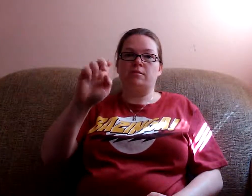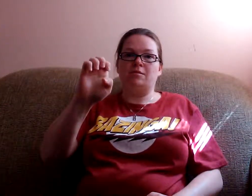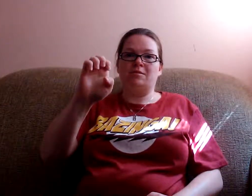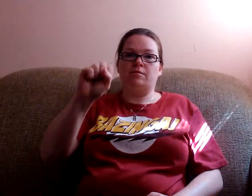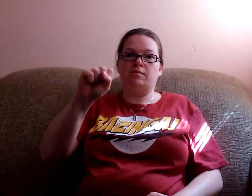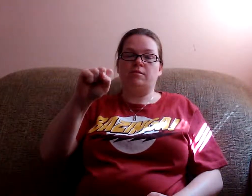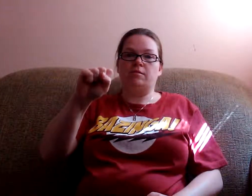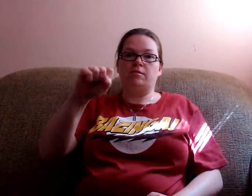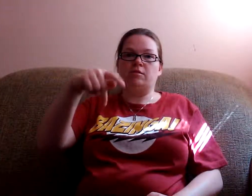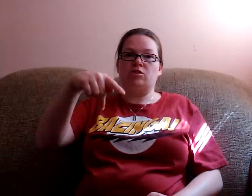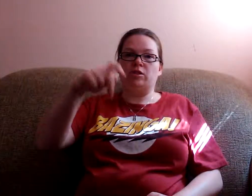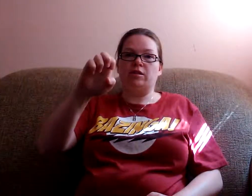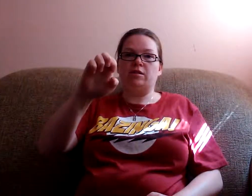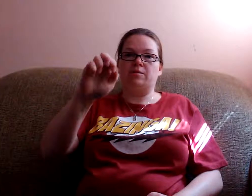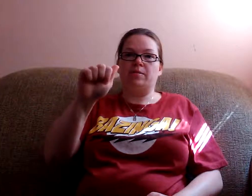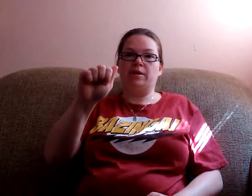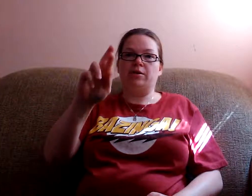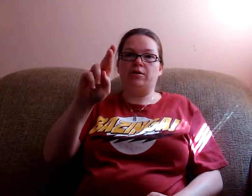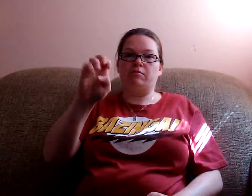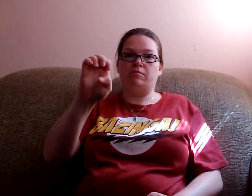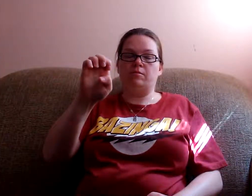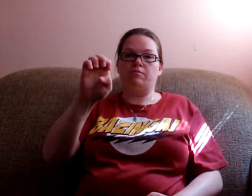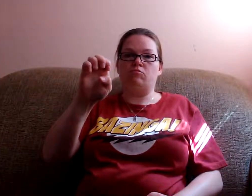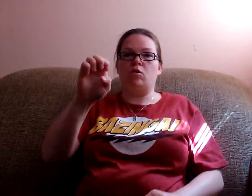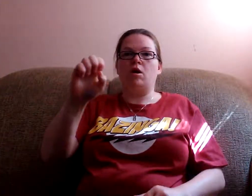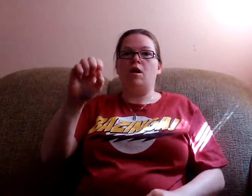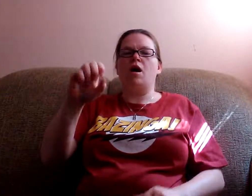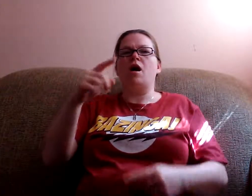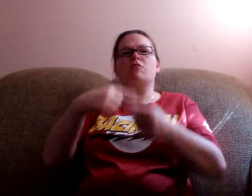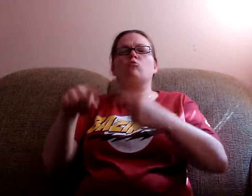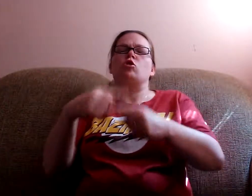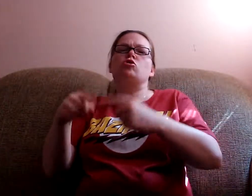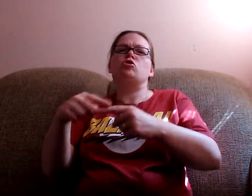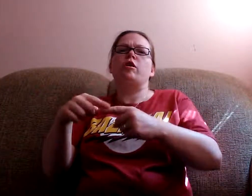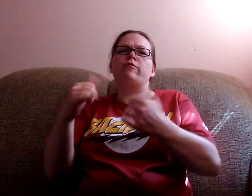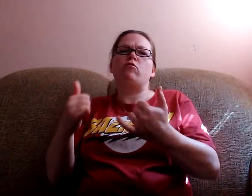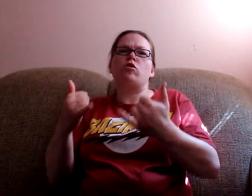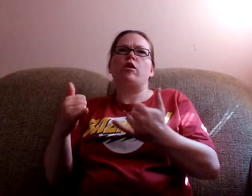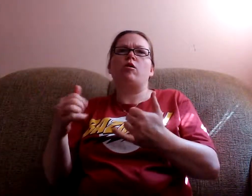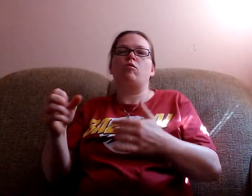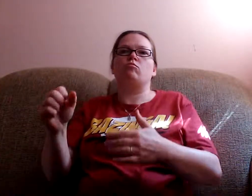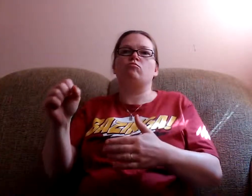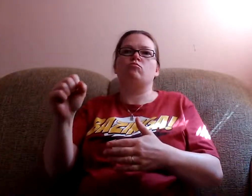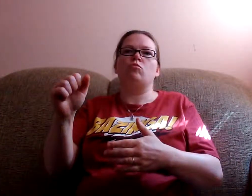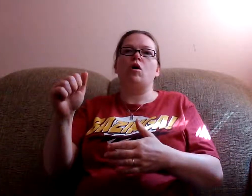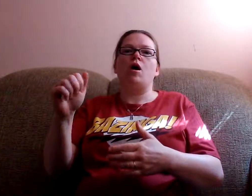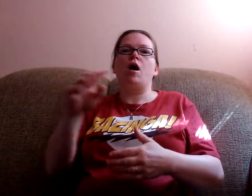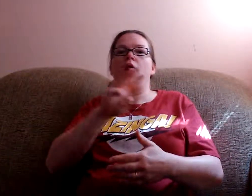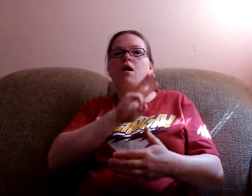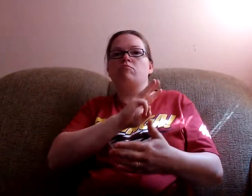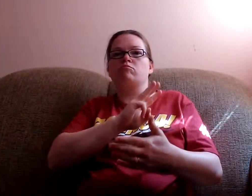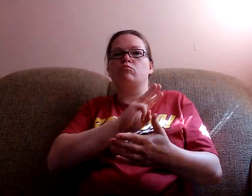is Shakespeare of London by Marchette Chute. That's spelled C-H-U-T-E. The